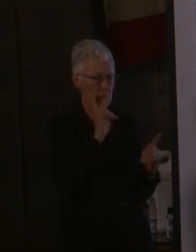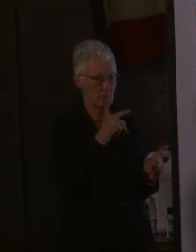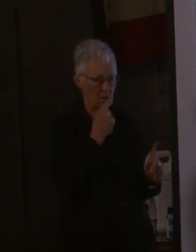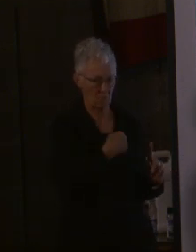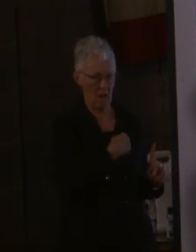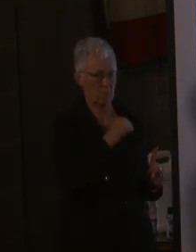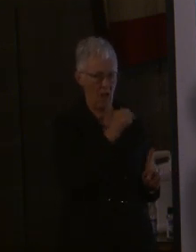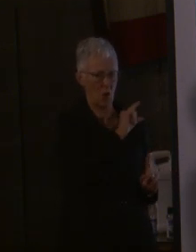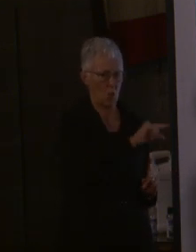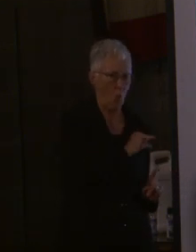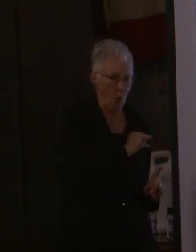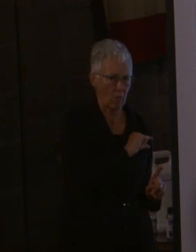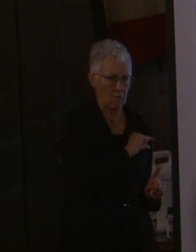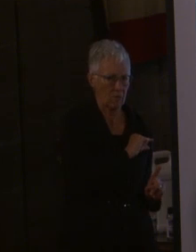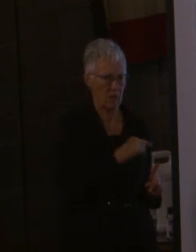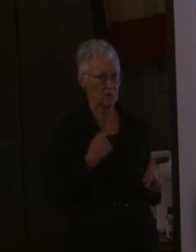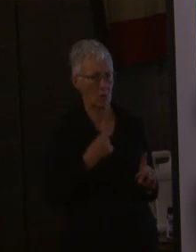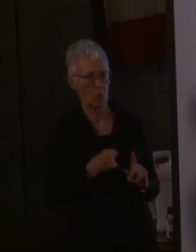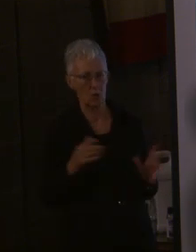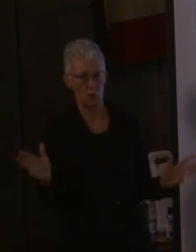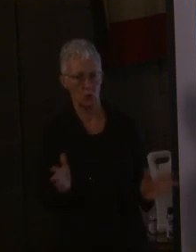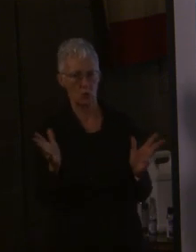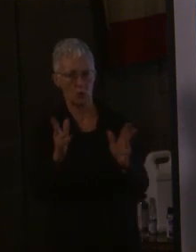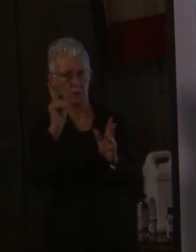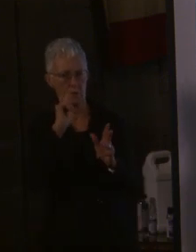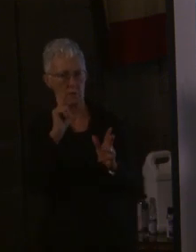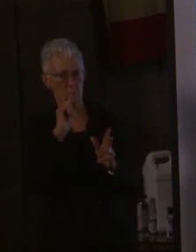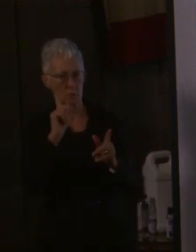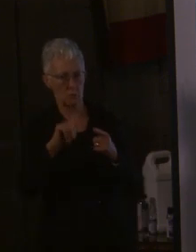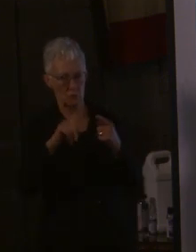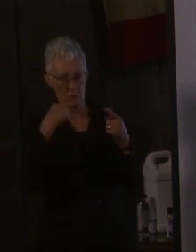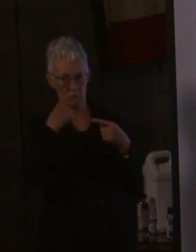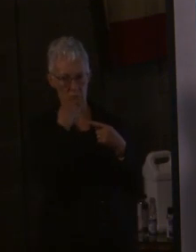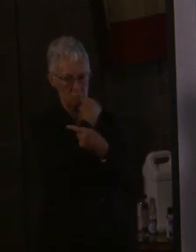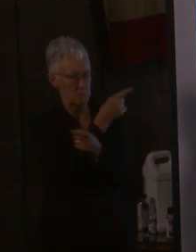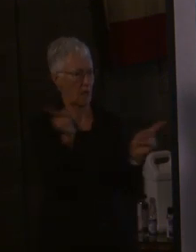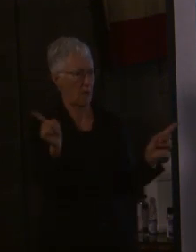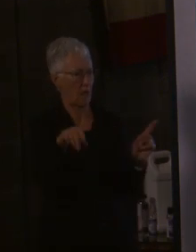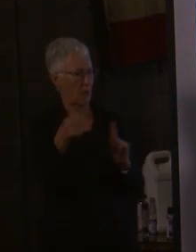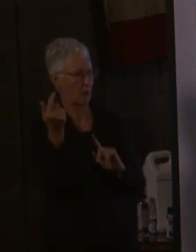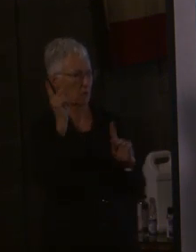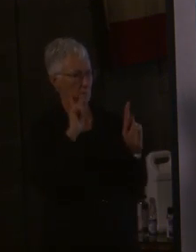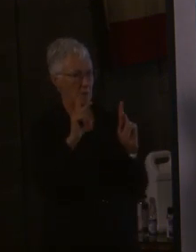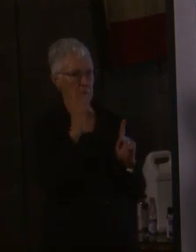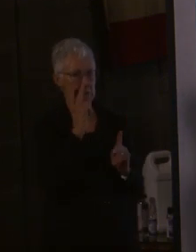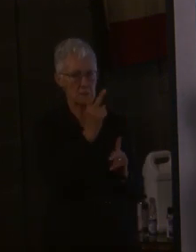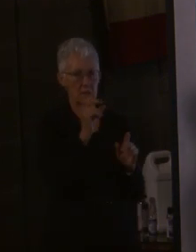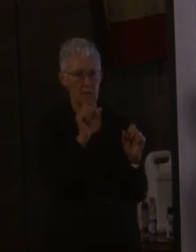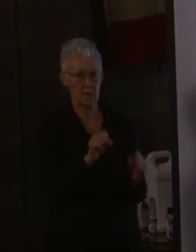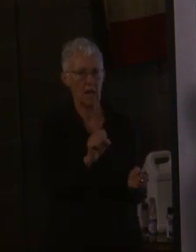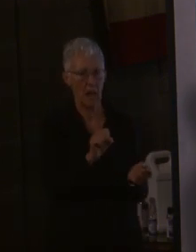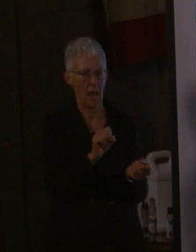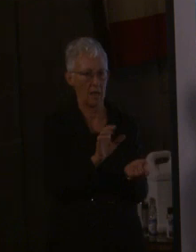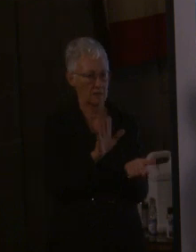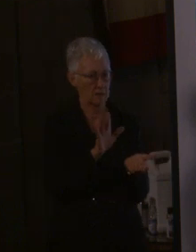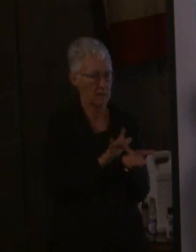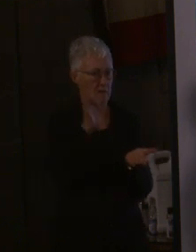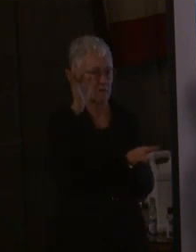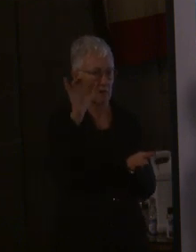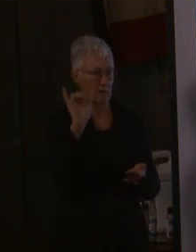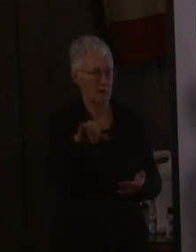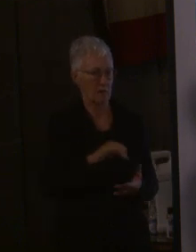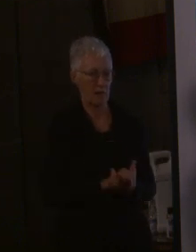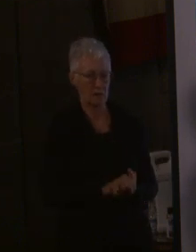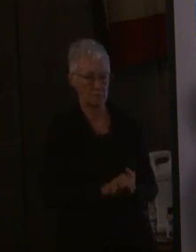people to get the word out, talk to people, make sure people apply, and see if they can take advantage of it. All right, so first of